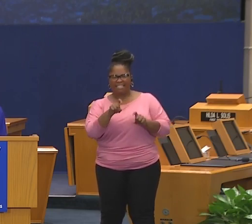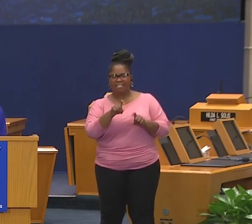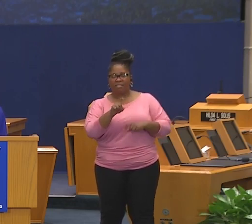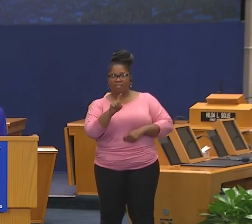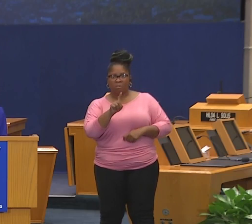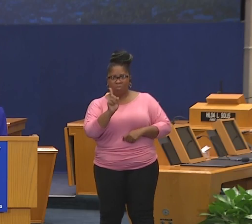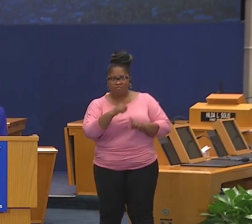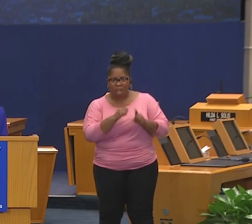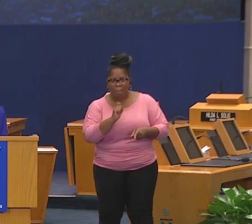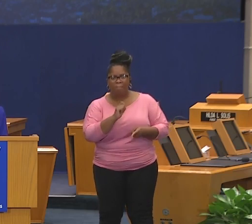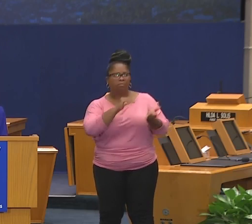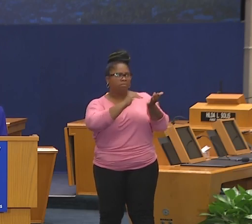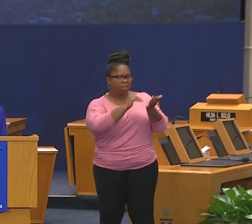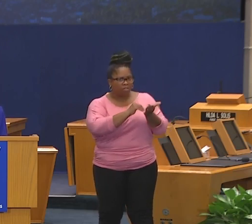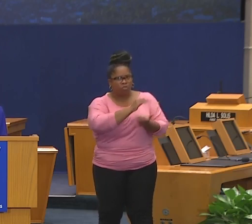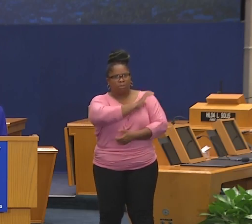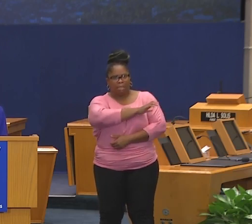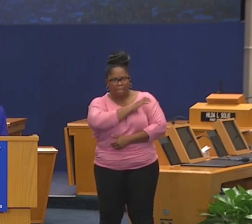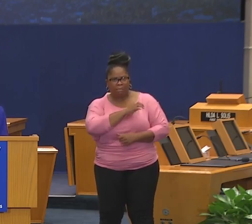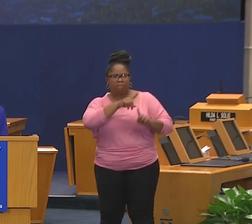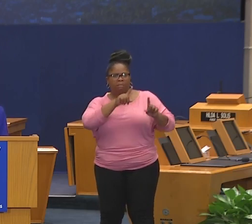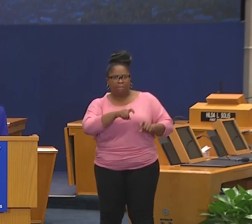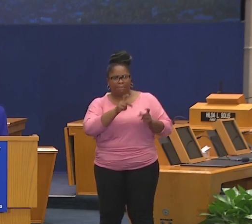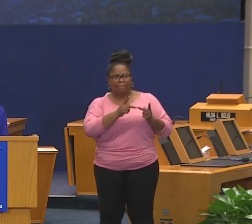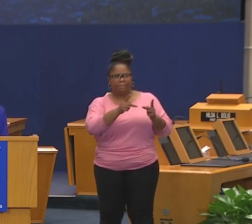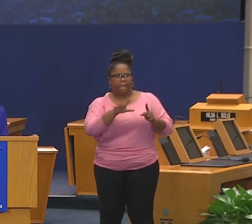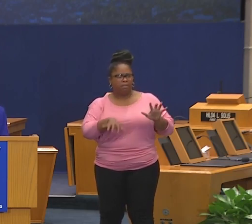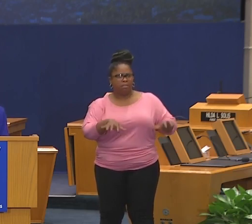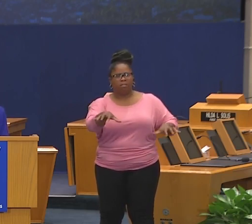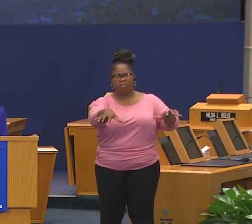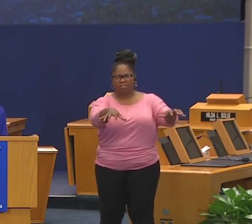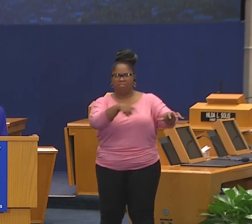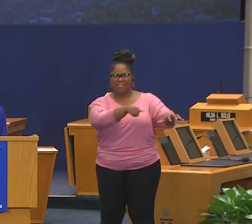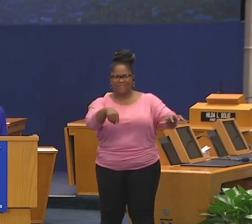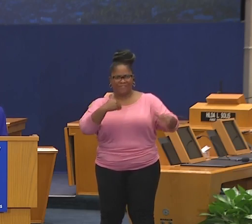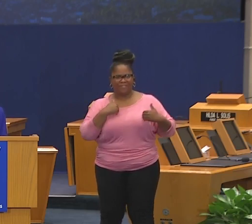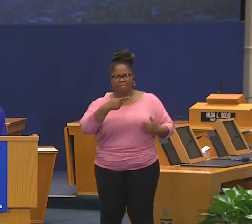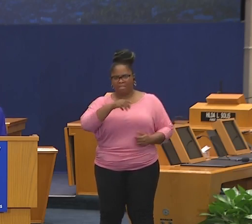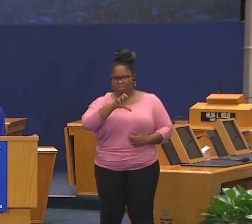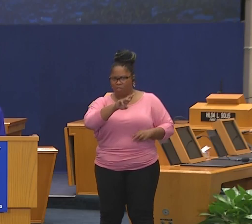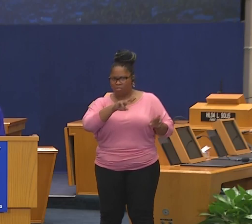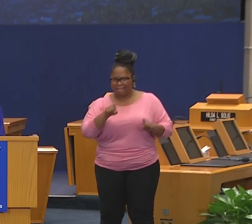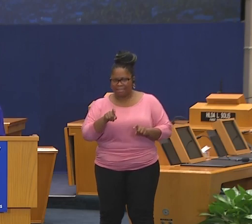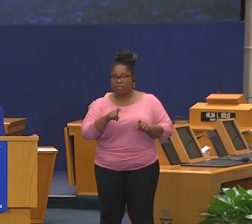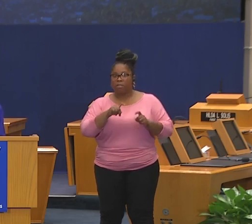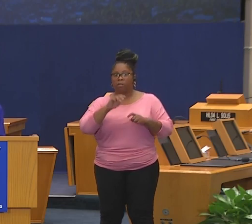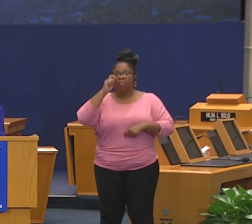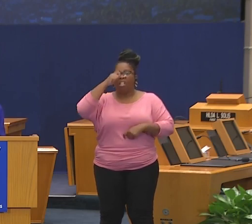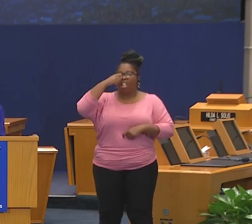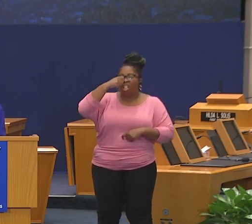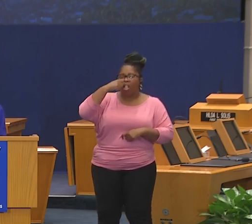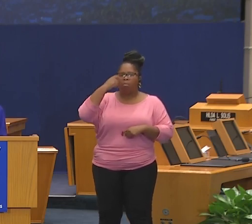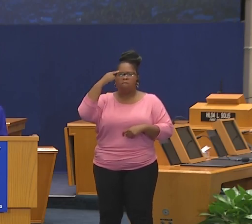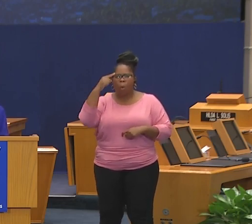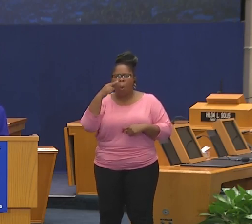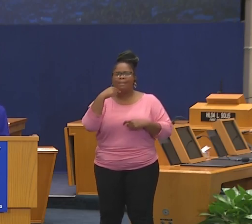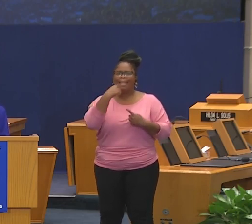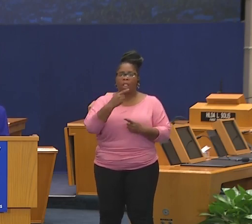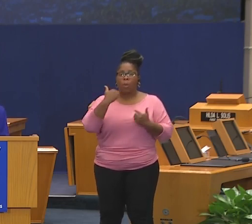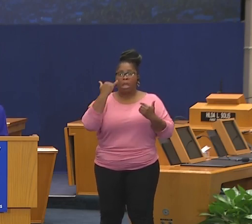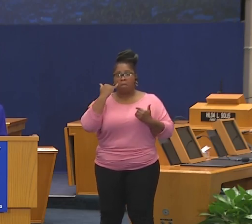are being used at the testing sites that are across the county. This test is able to tell you if you're currently positive or